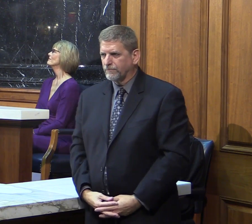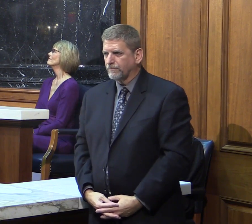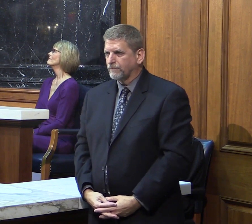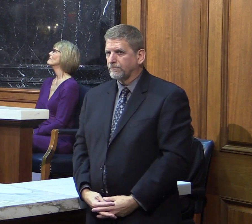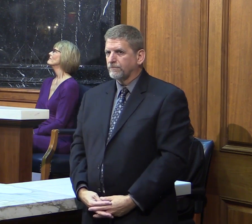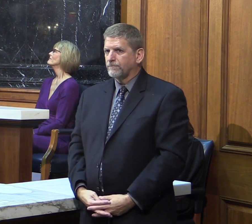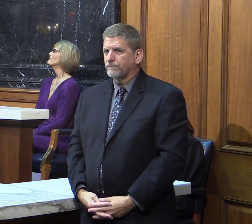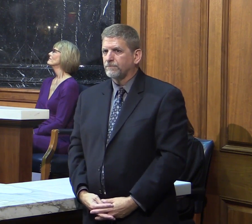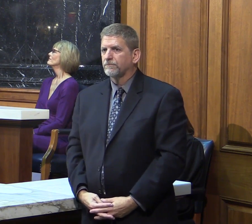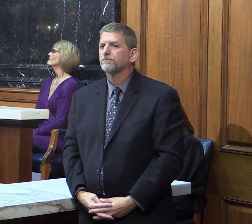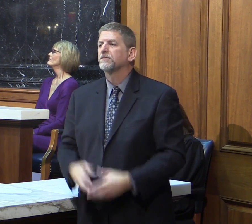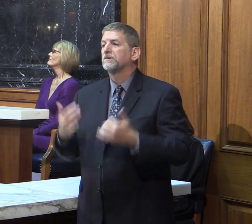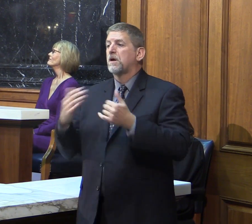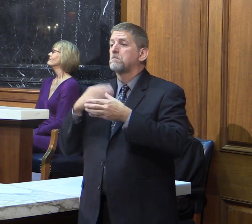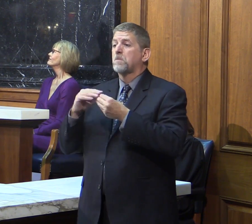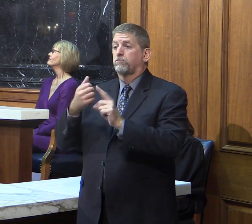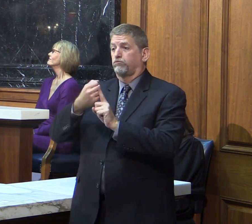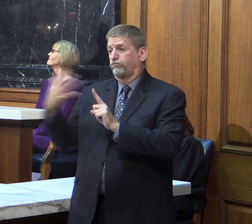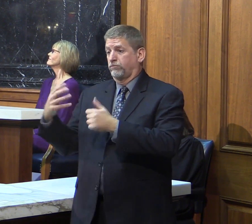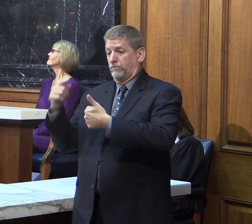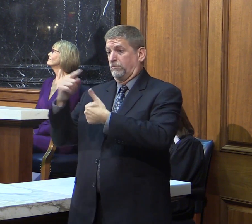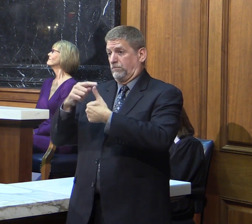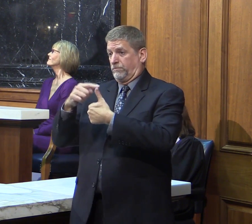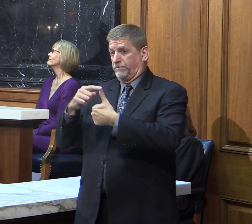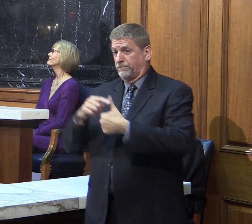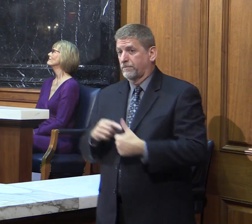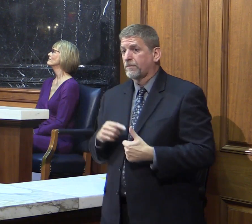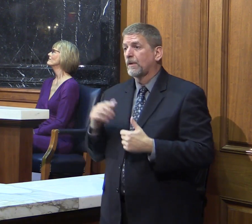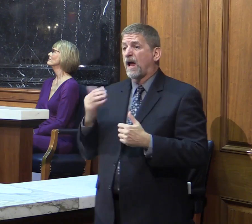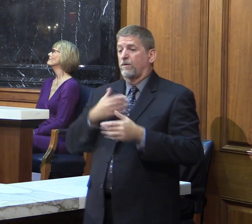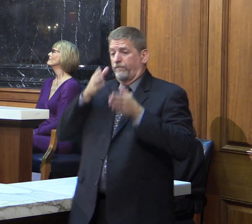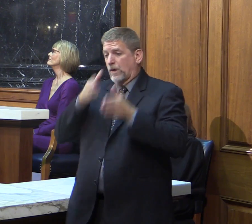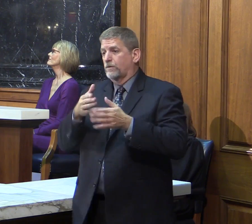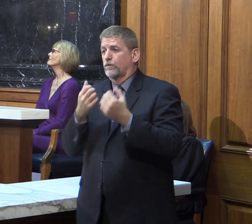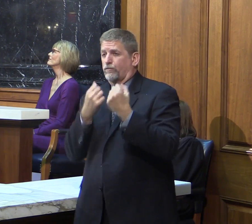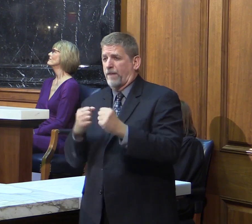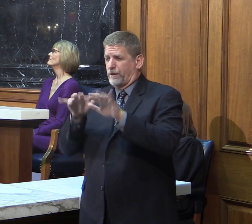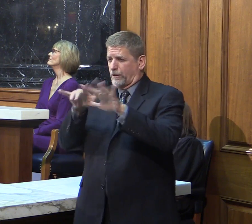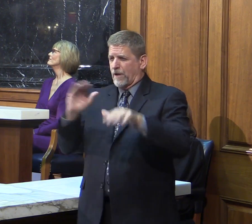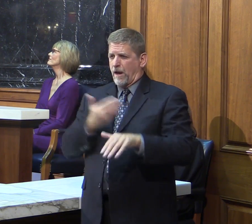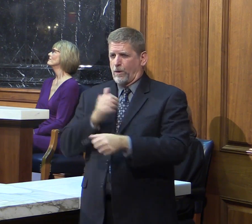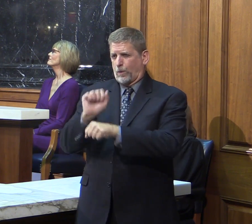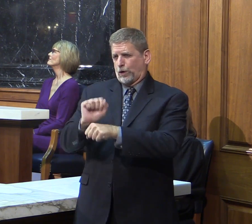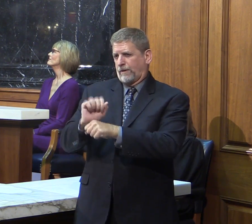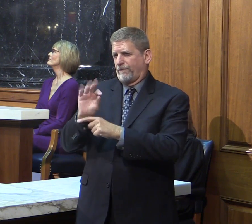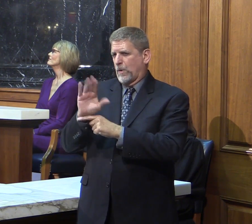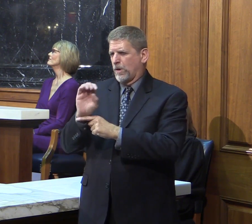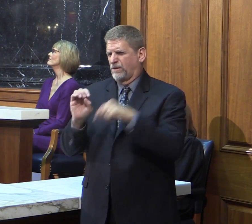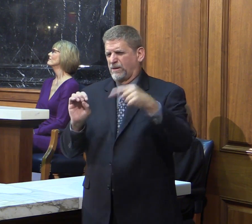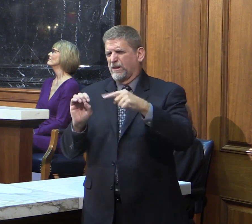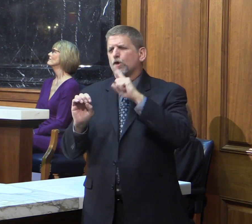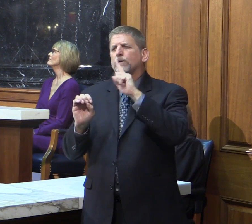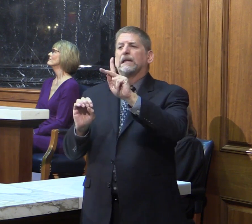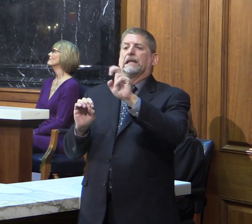Let's start with strengthening and diversifying our economy, because I believe that is the linchpin to improving Hoosier